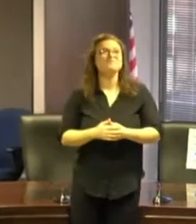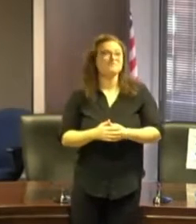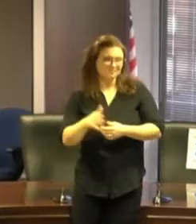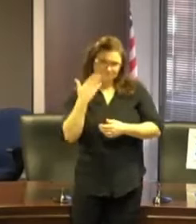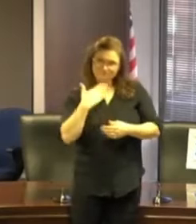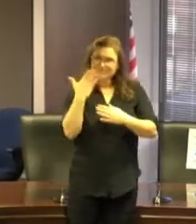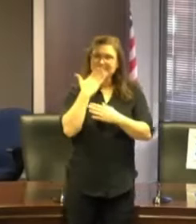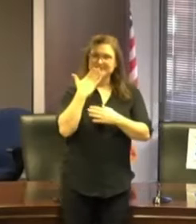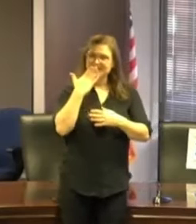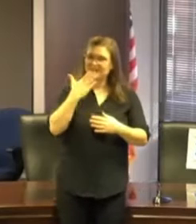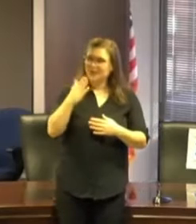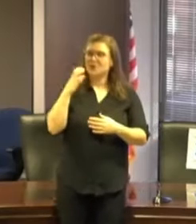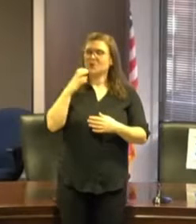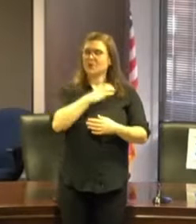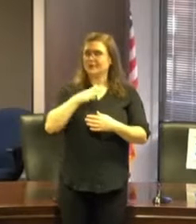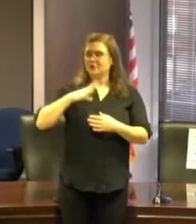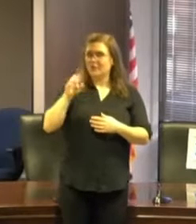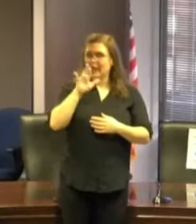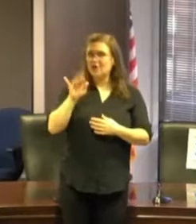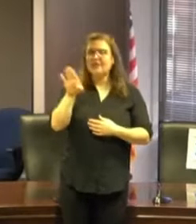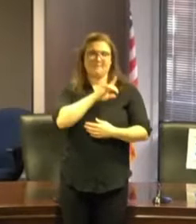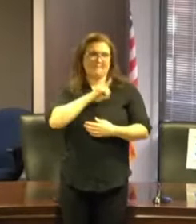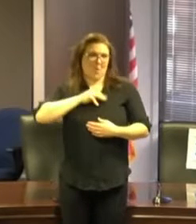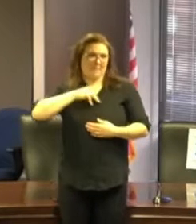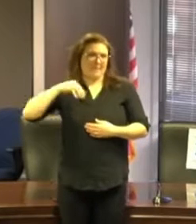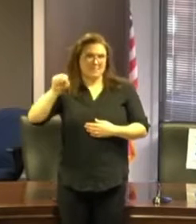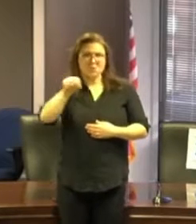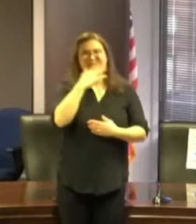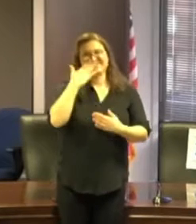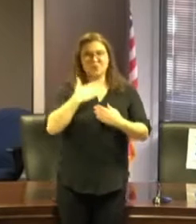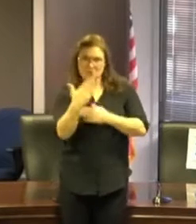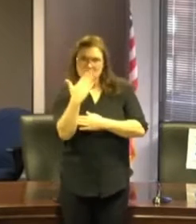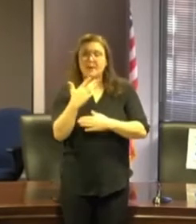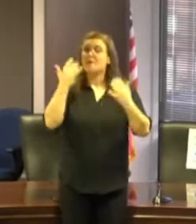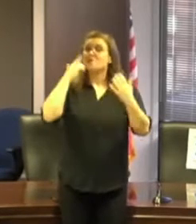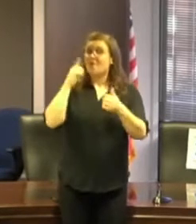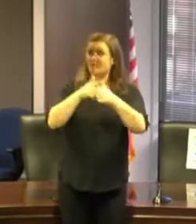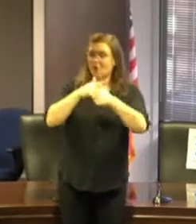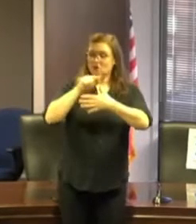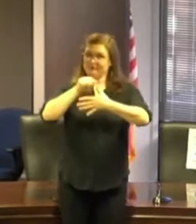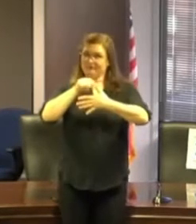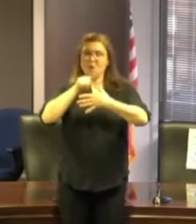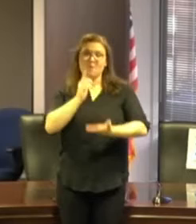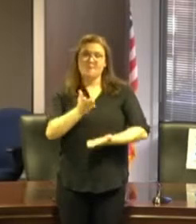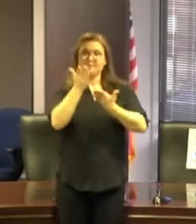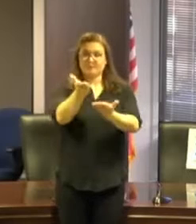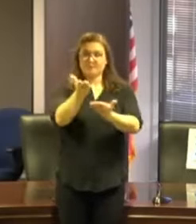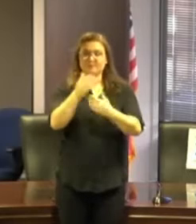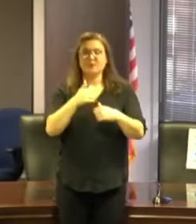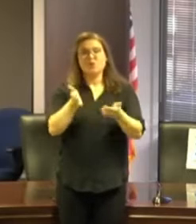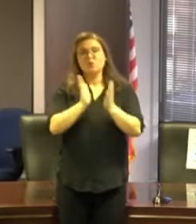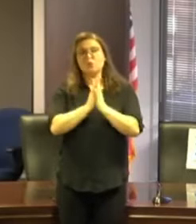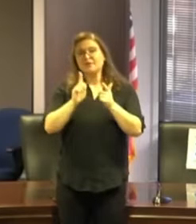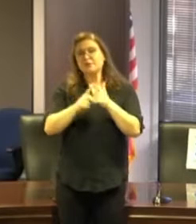Commissioner Berry, and members of the board. Today I'm presenting for your initial approval a request to increase the Medicaid